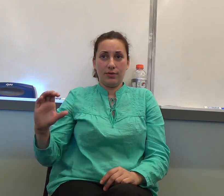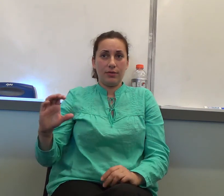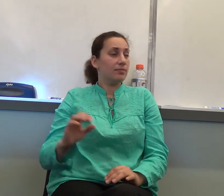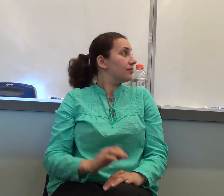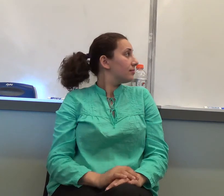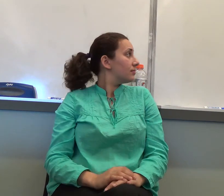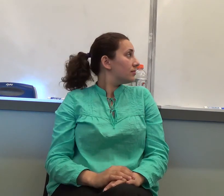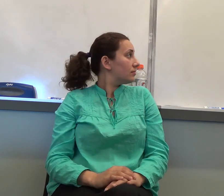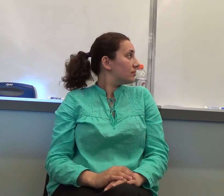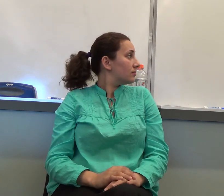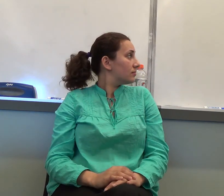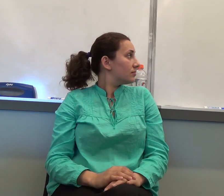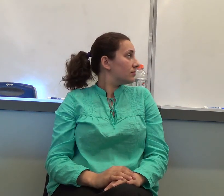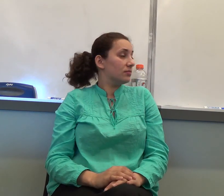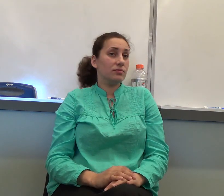6.